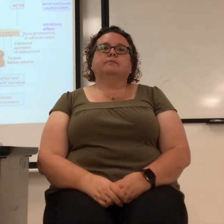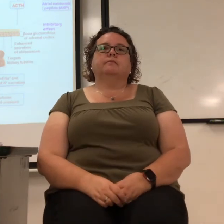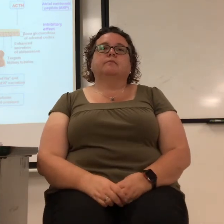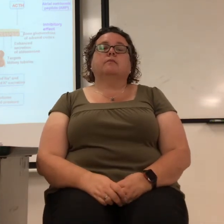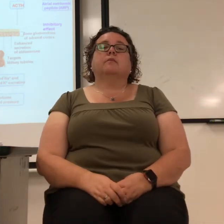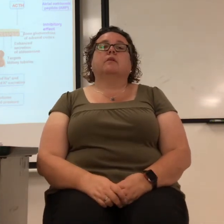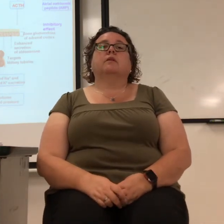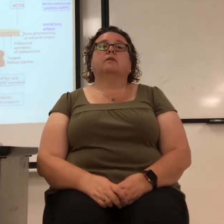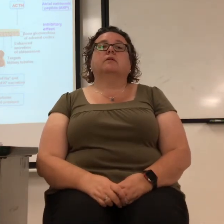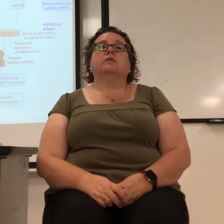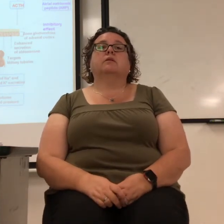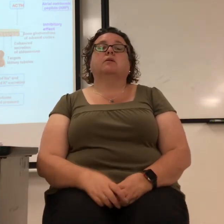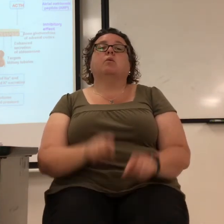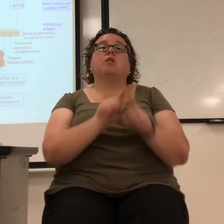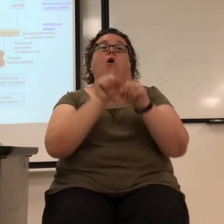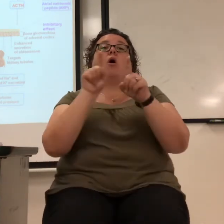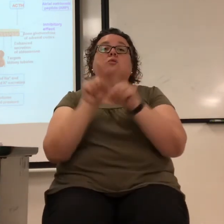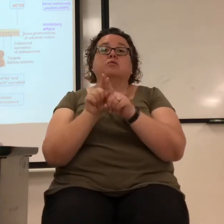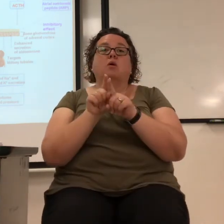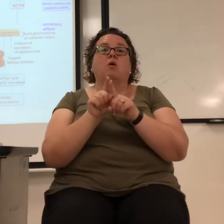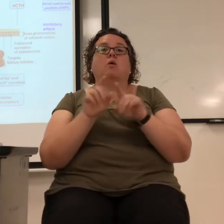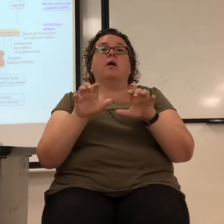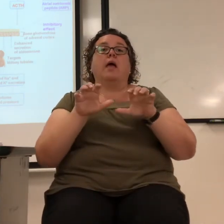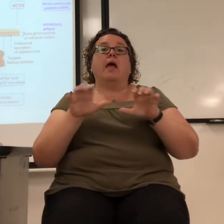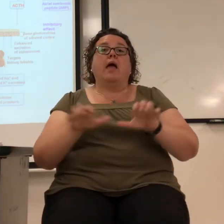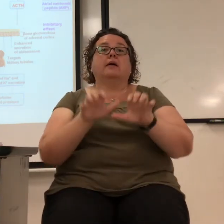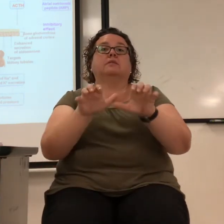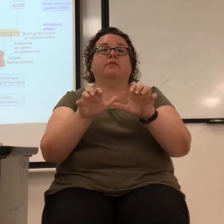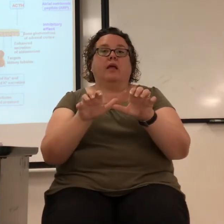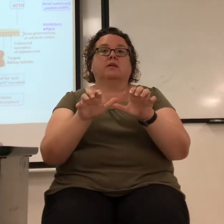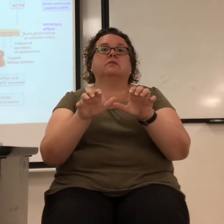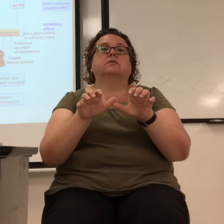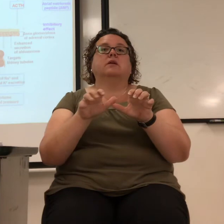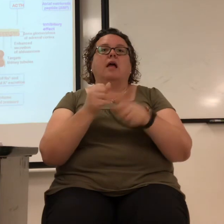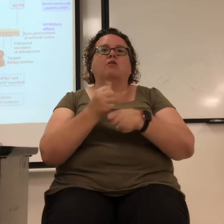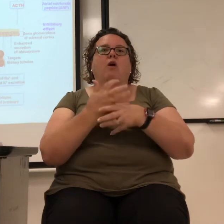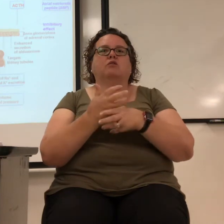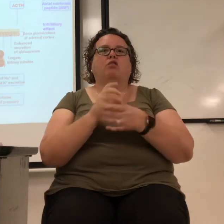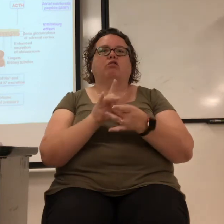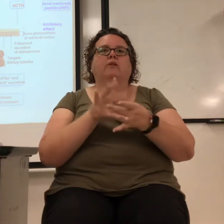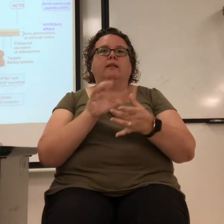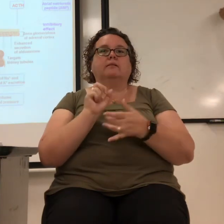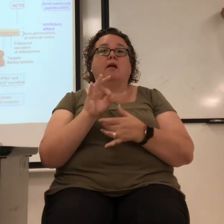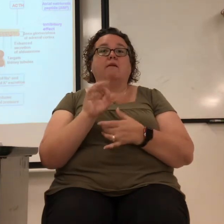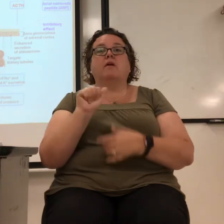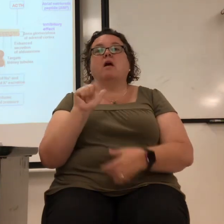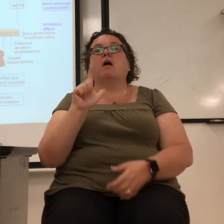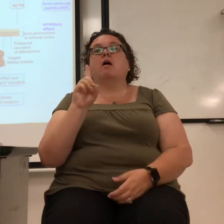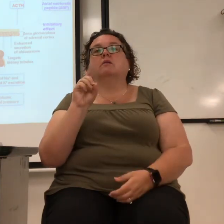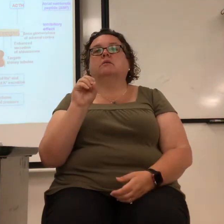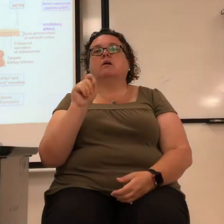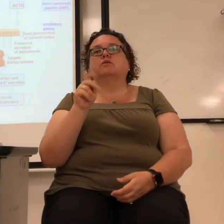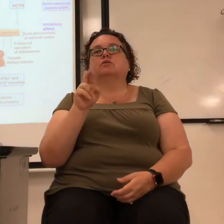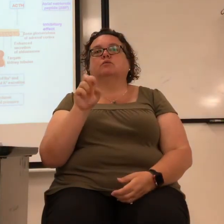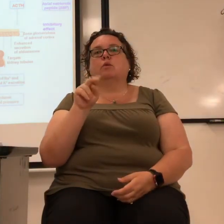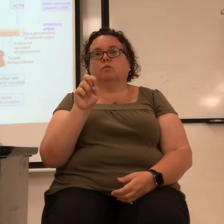And two will activate, cause the release of aldosterone.